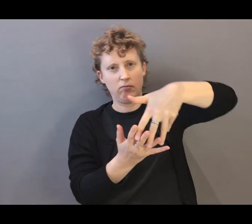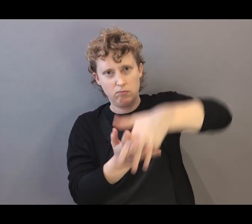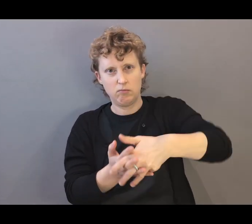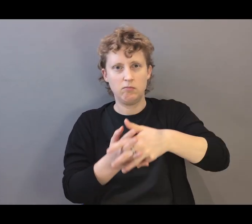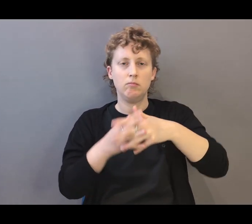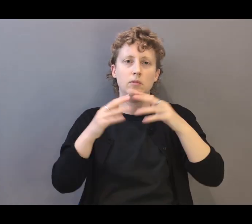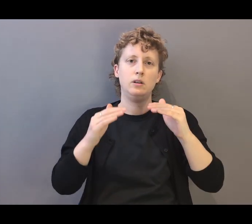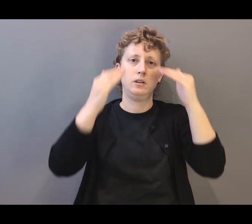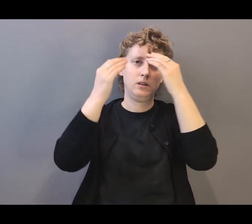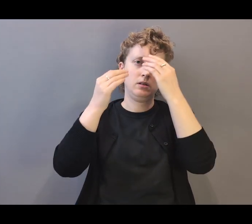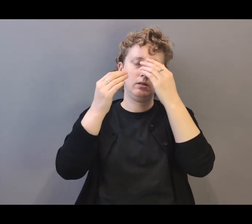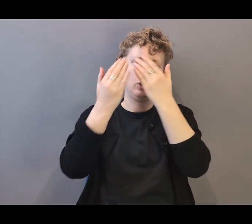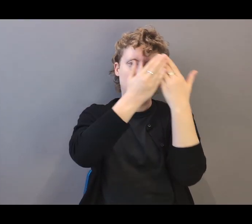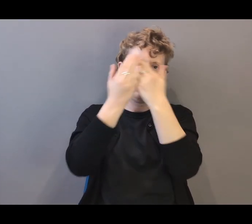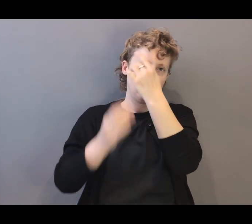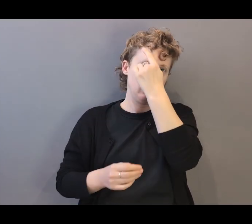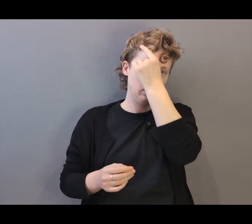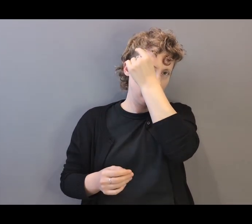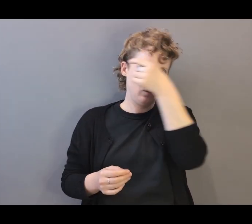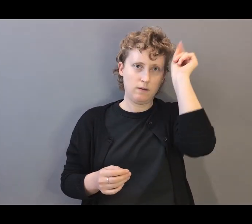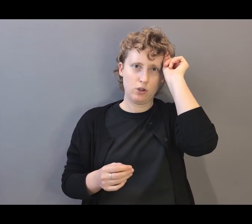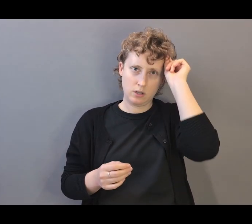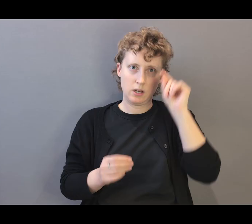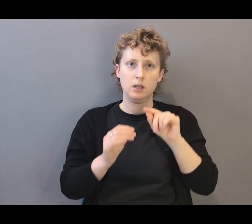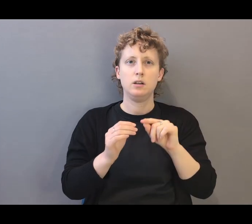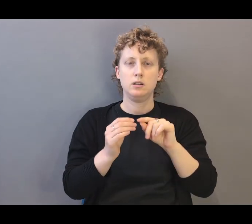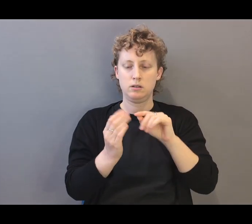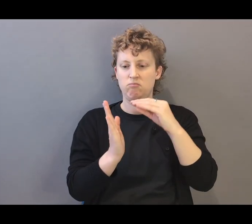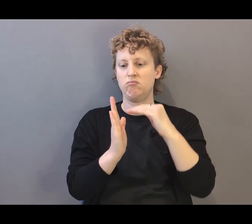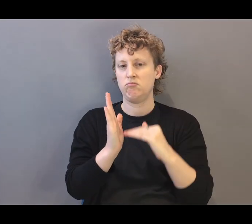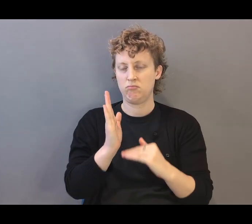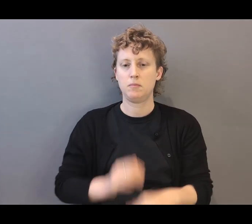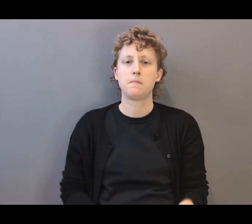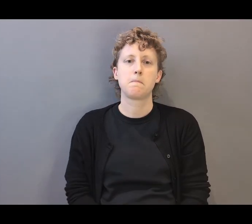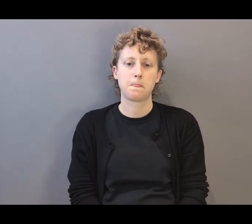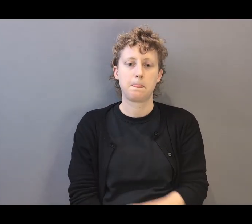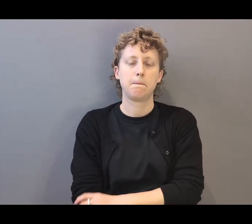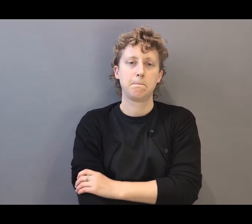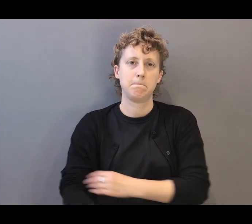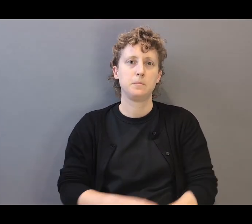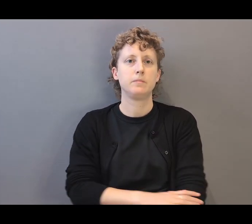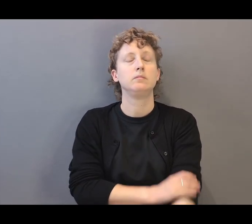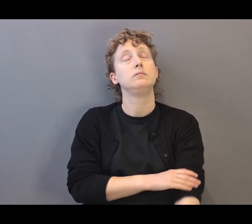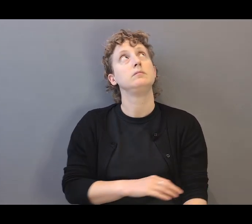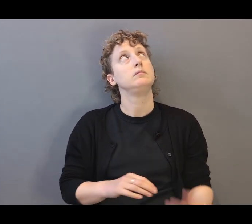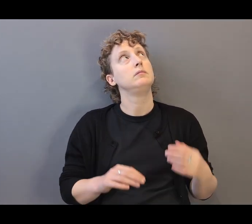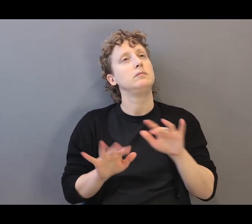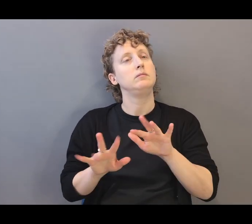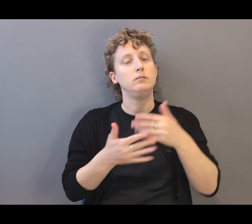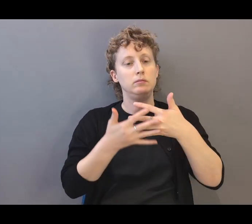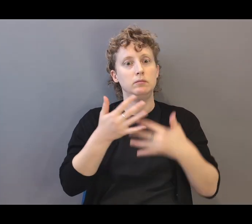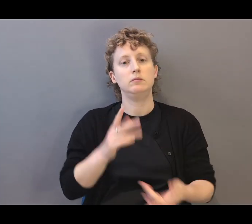mention is the exploration phase that a group of French-speaking volunteers have been carrying out in the last 8-9 months